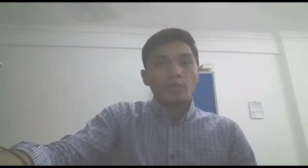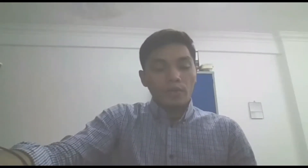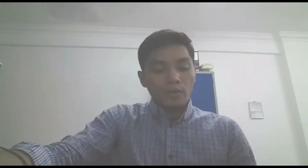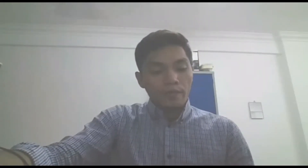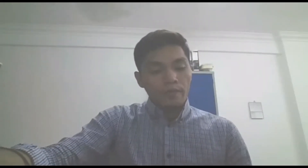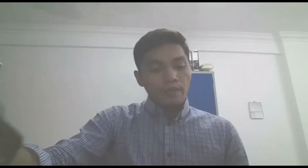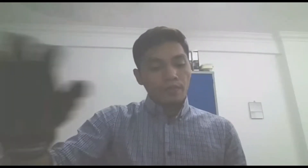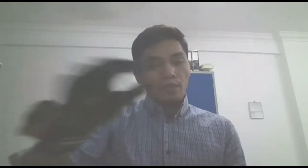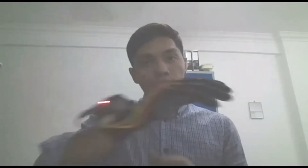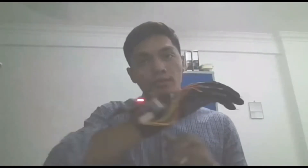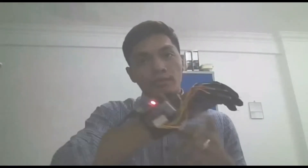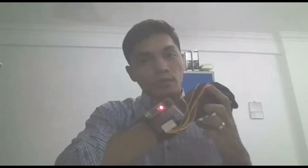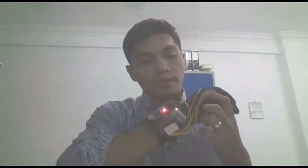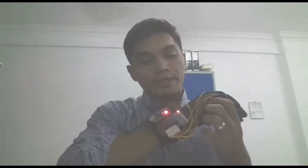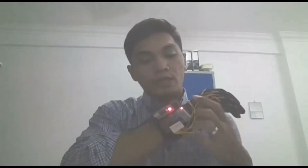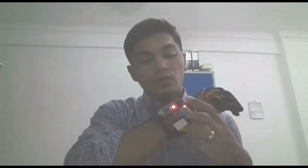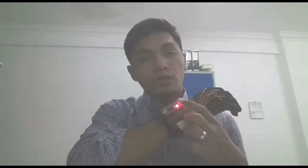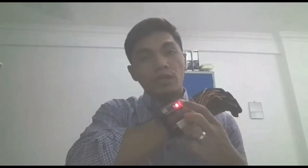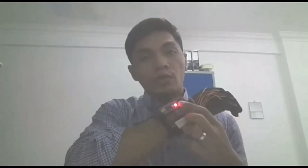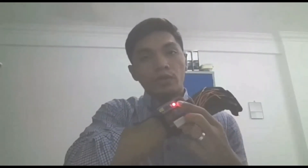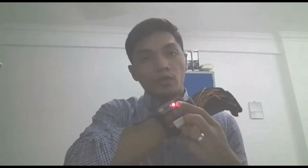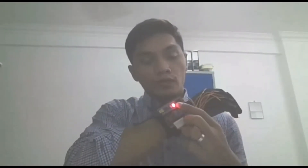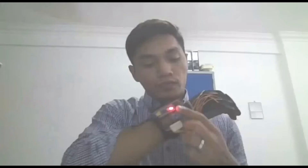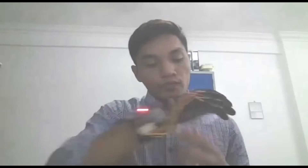to the Arduino,